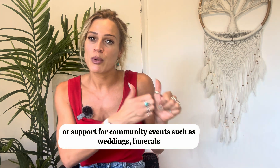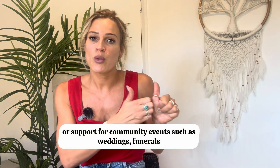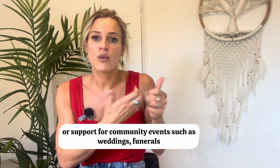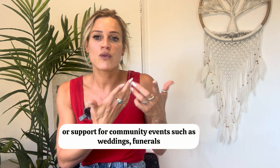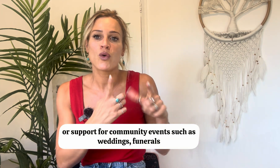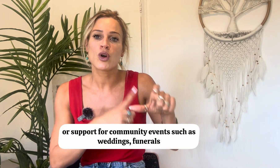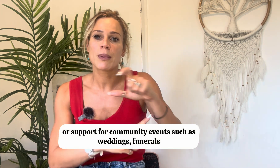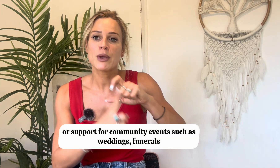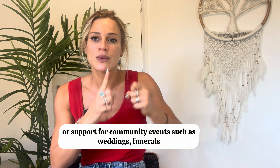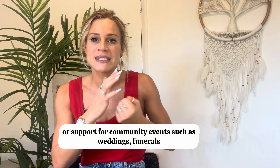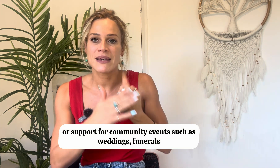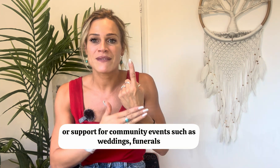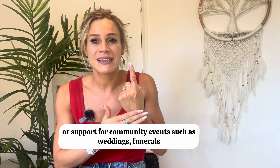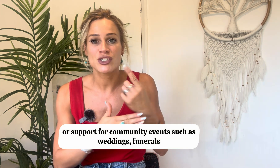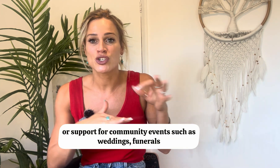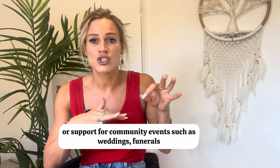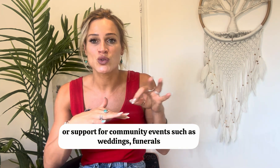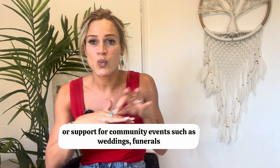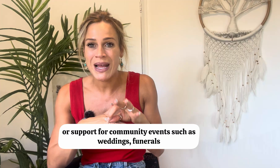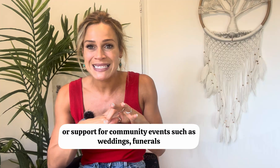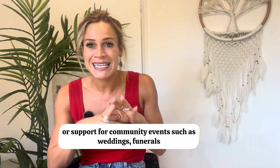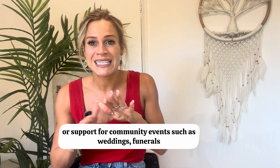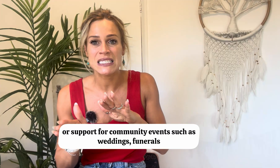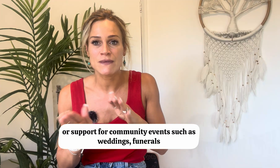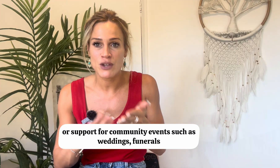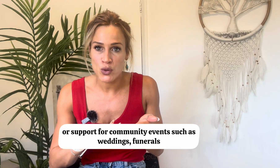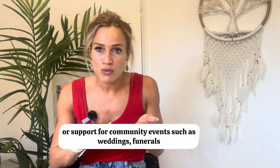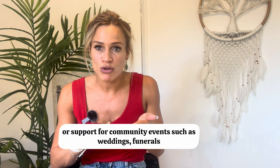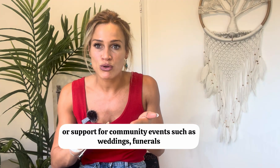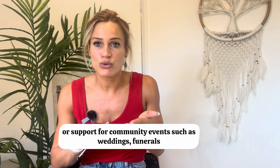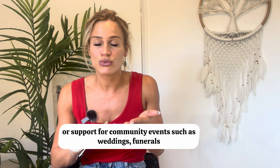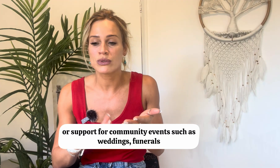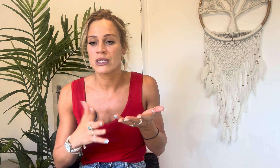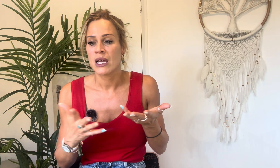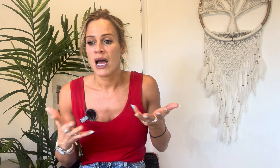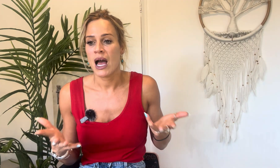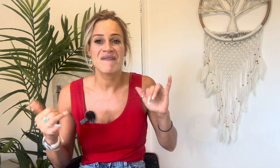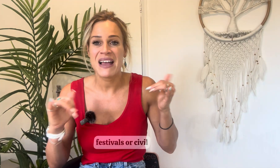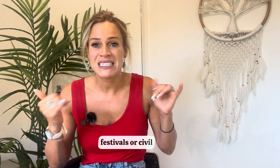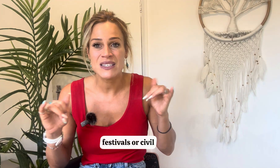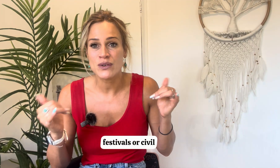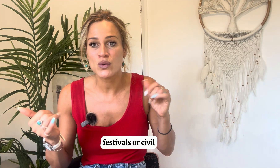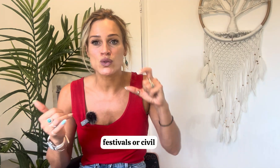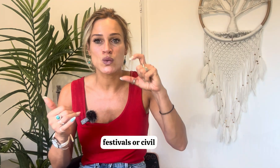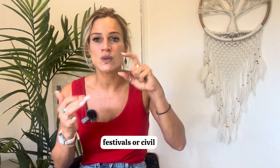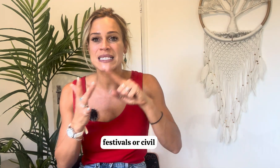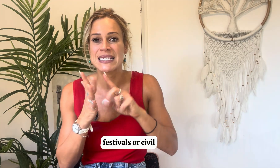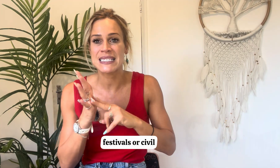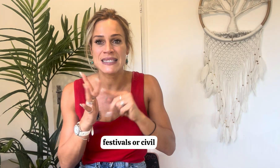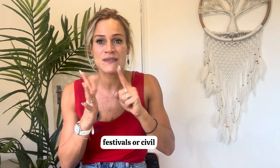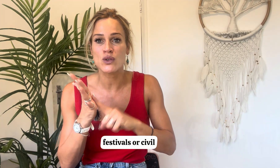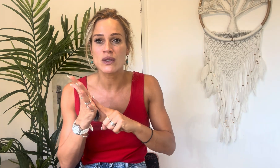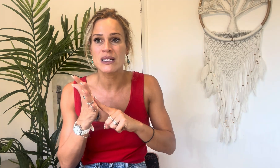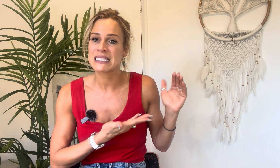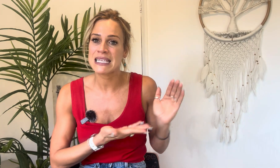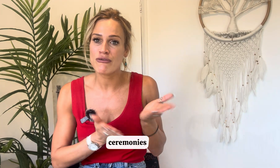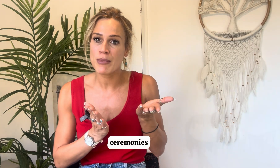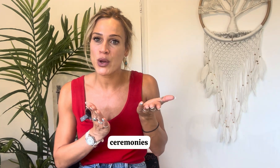support for community events such as weddings, funerals, festivals or civil